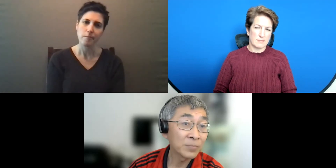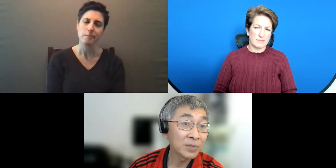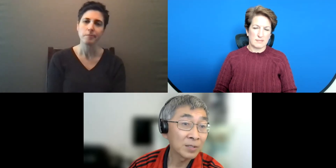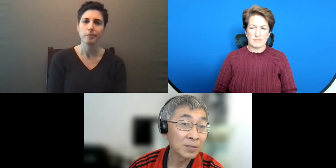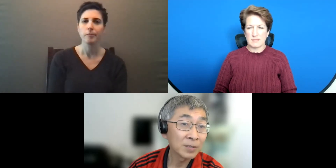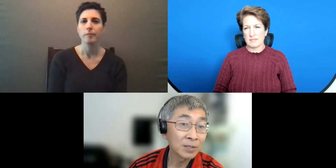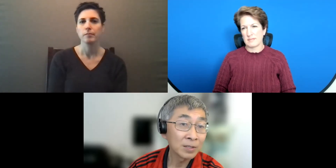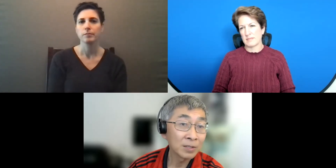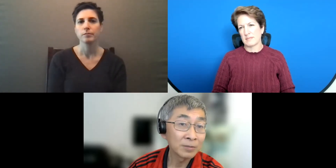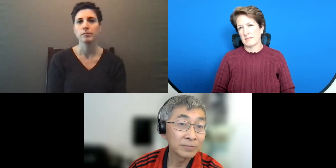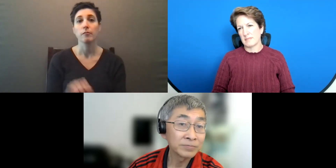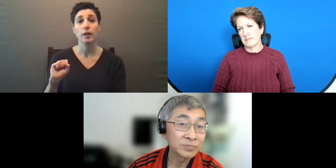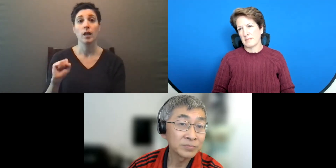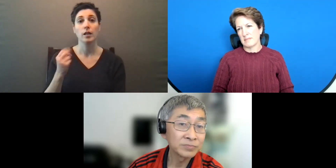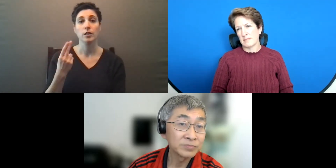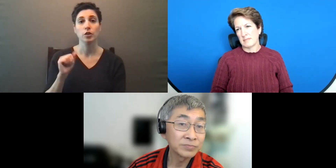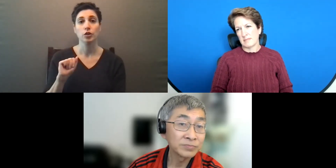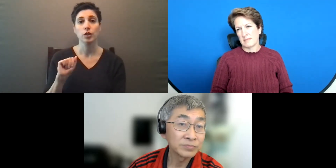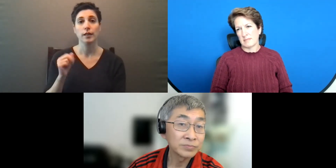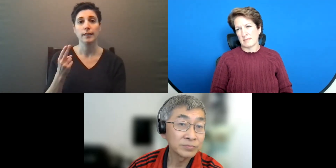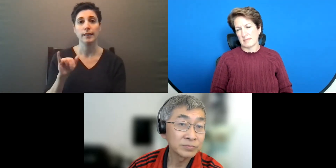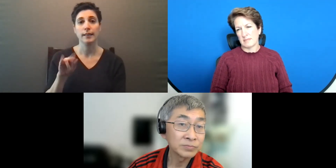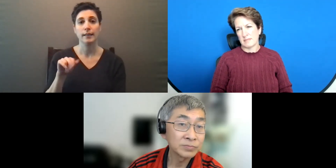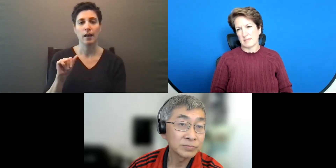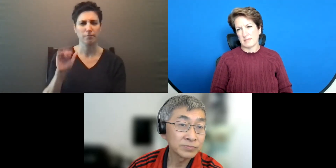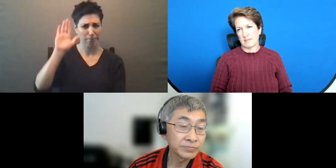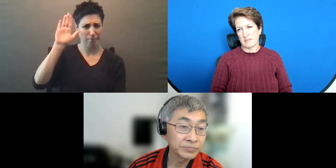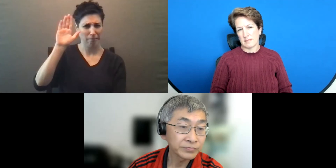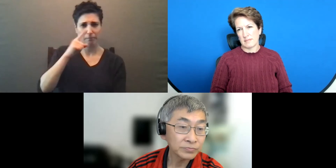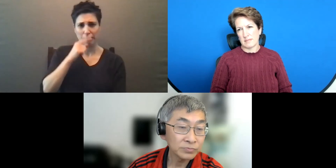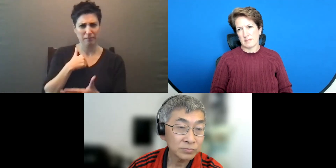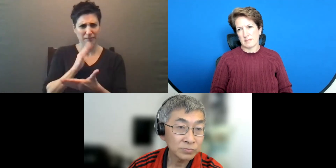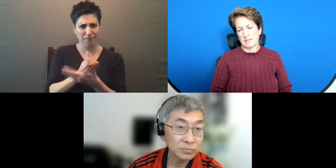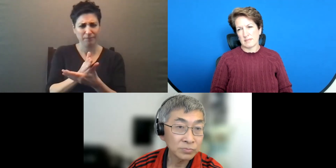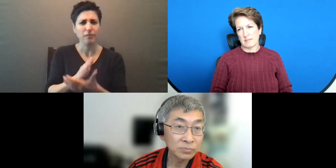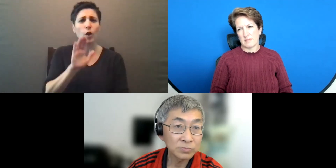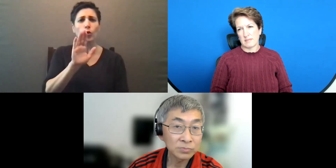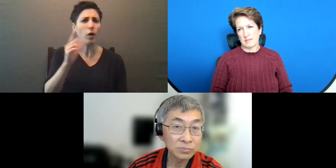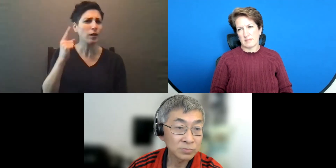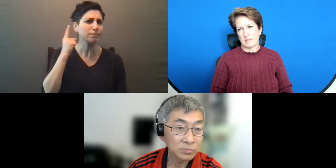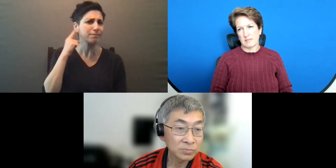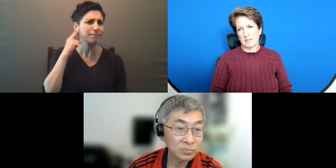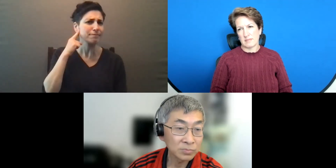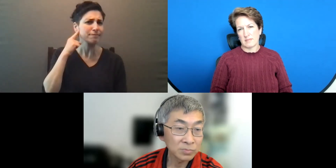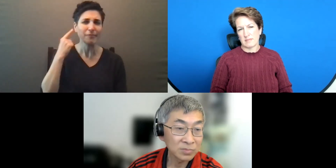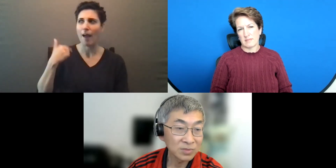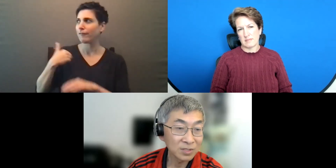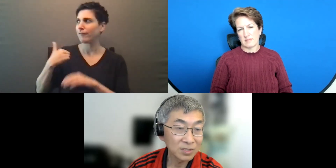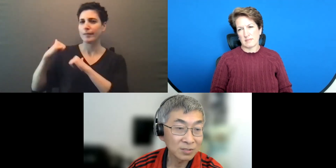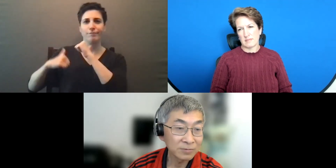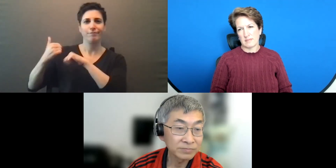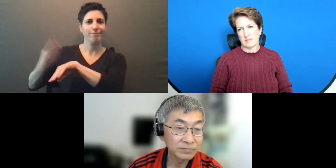I interject? Kashimi, I didn't hear the first thing. The audio was going in and out. There's construction work here at my